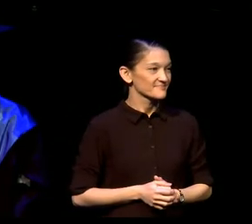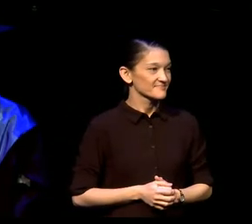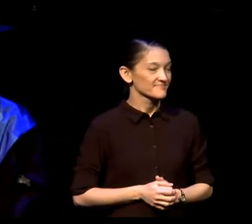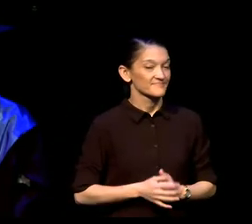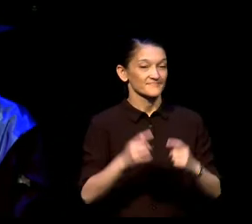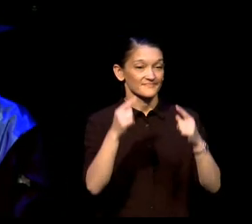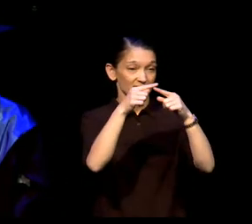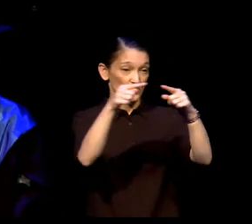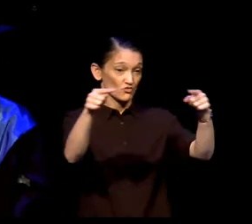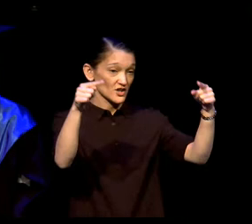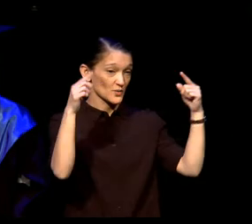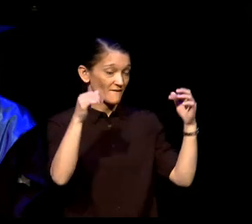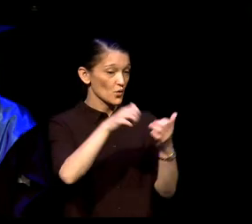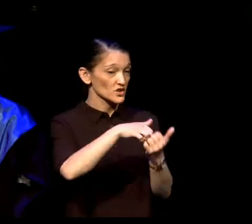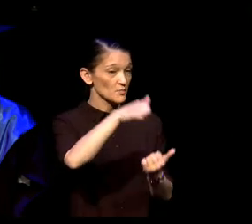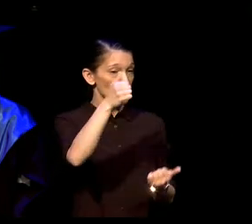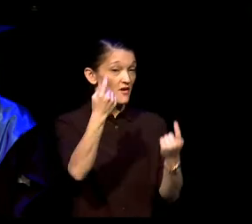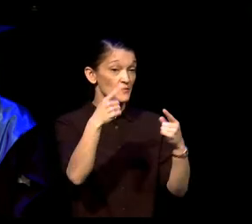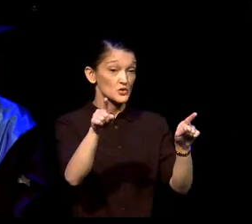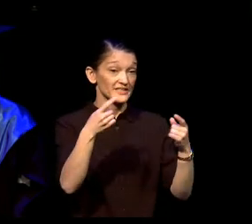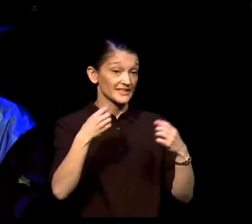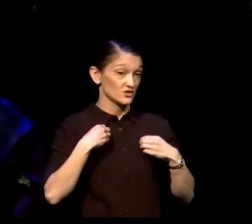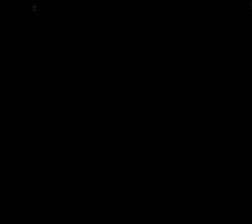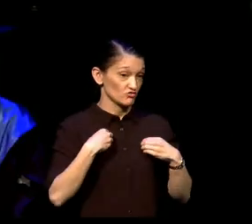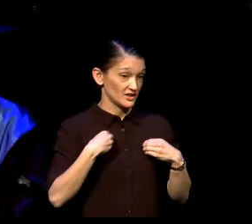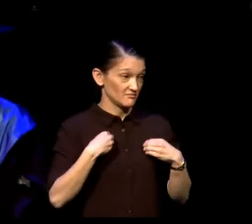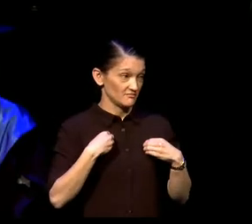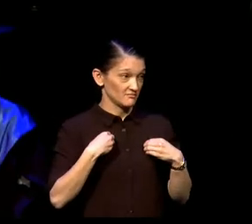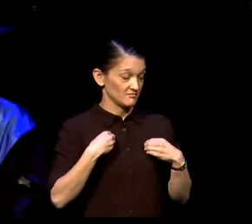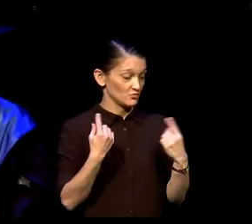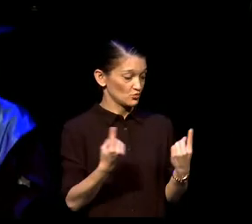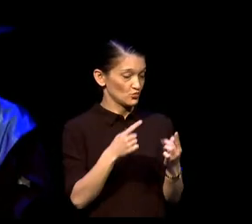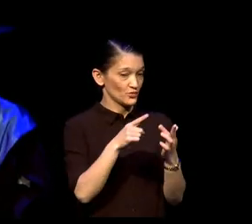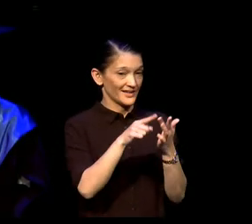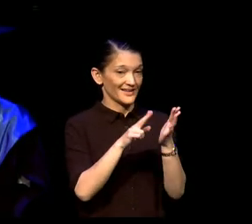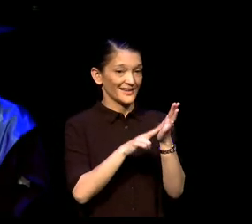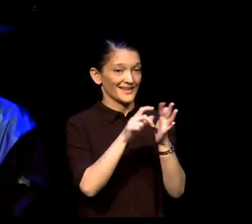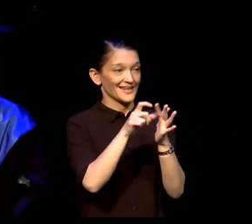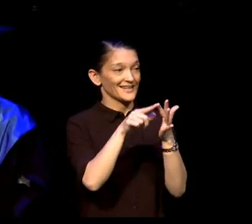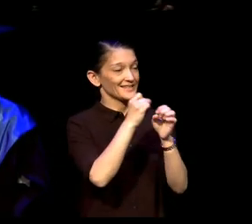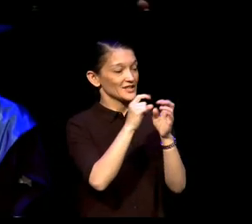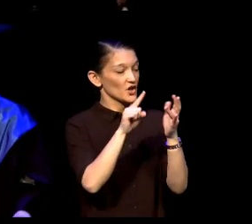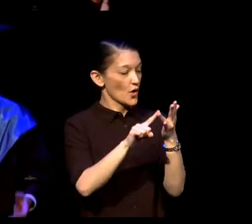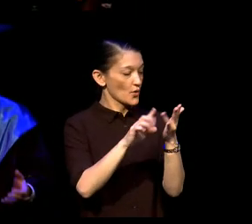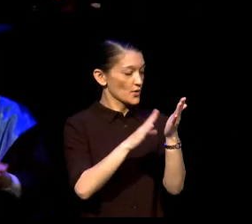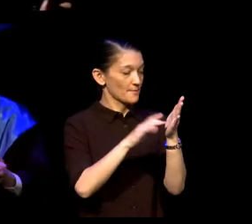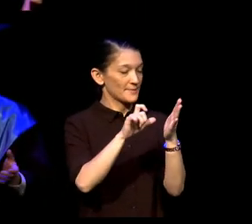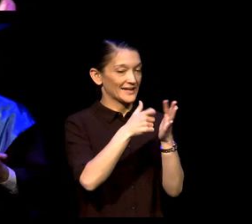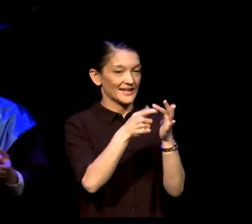The graduate for Diploma of Music Industry is Indigo McKeon.